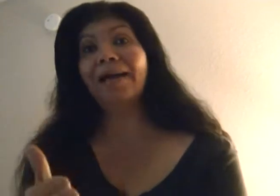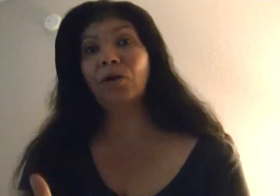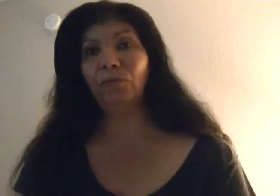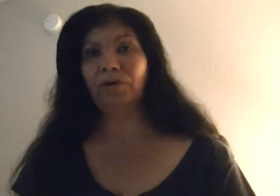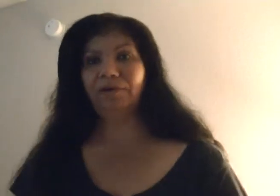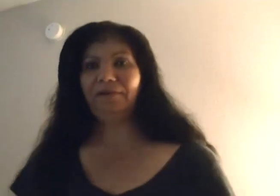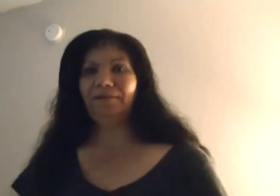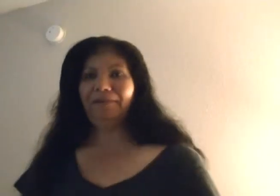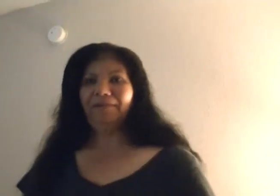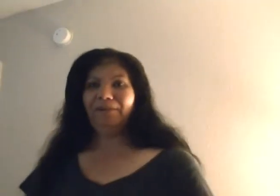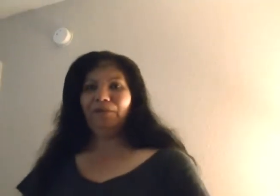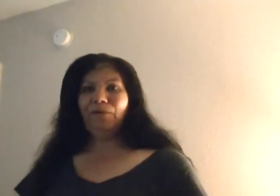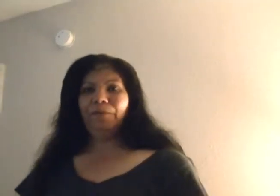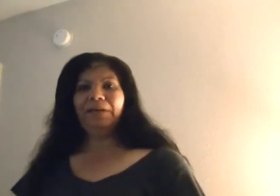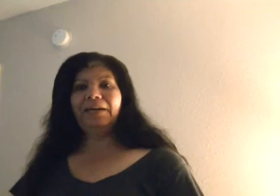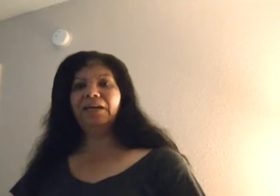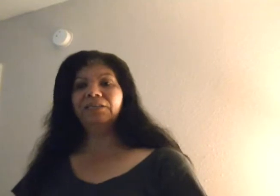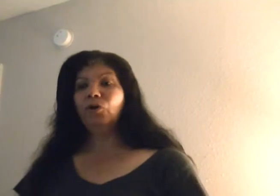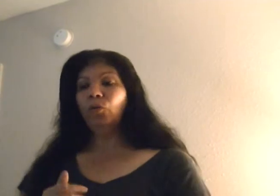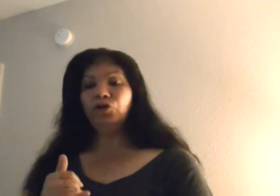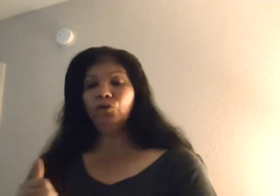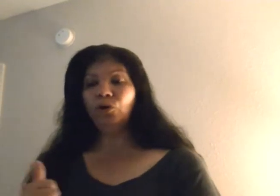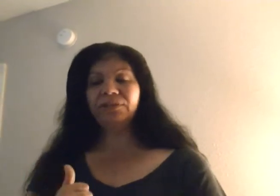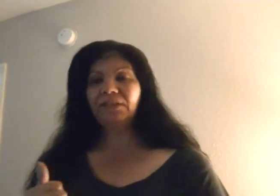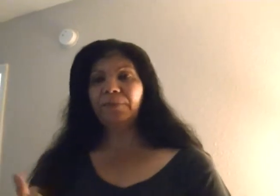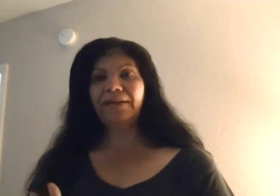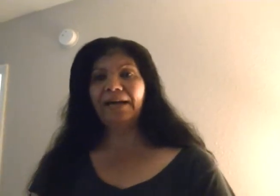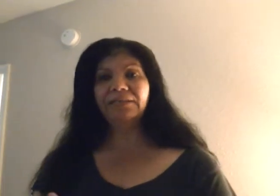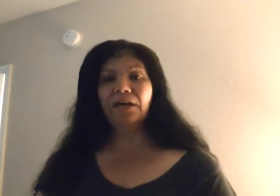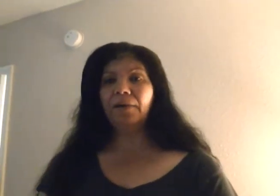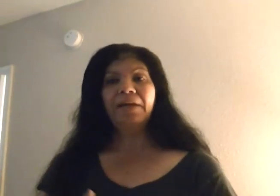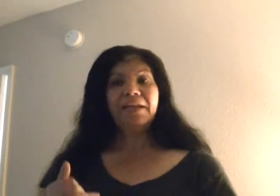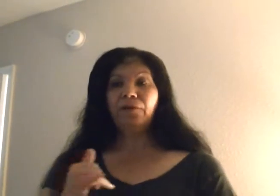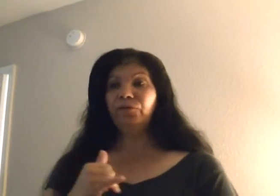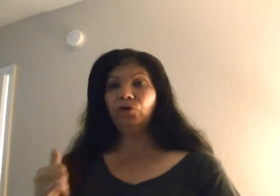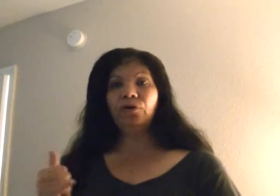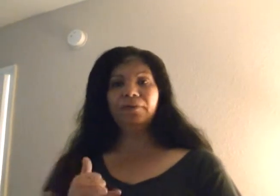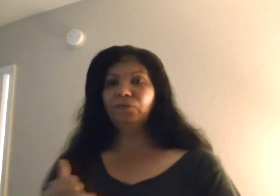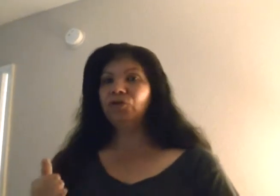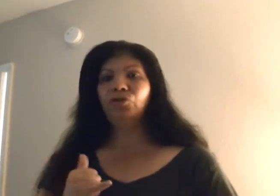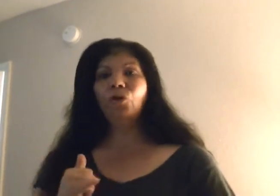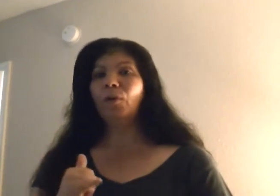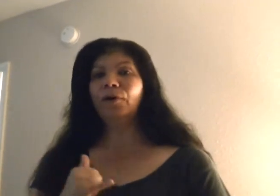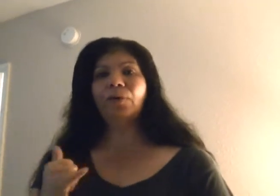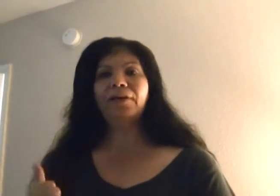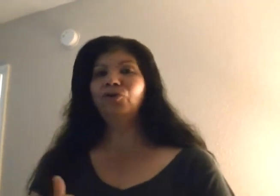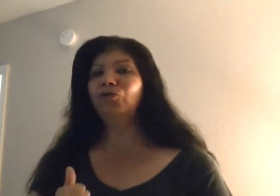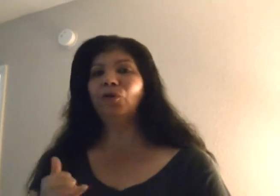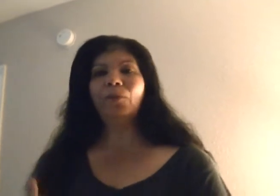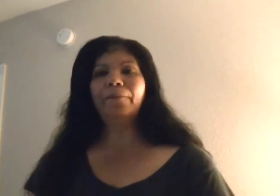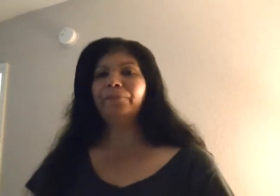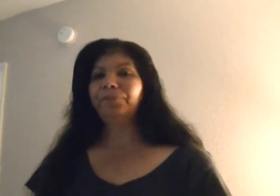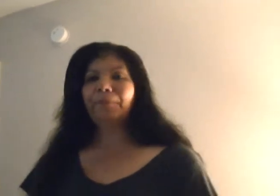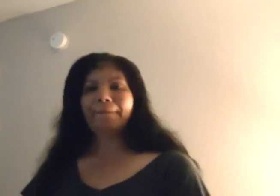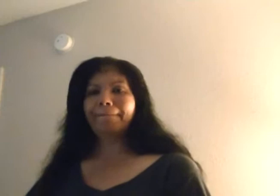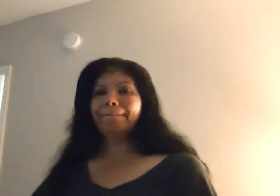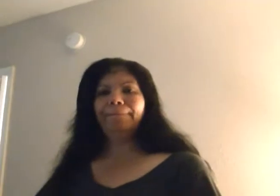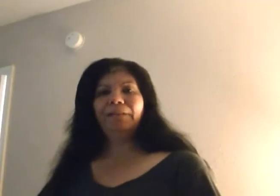down on your anger. Because when you go to sleep at nighttime, if you don't want to wait. You don't want to go to sleep with that poison in your spirit.